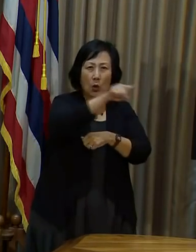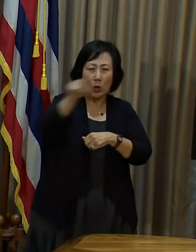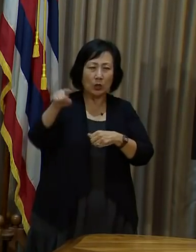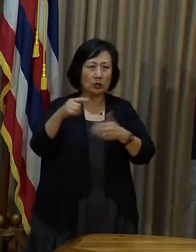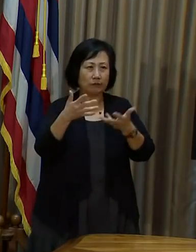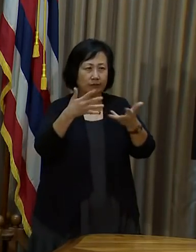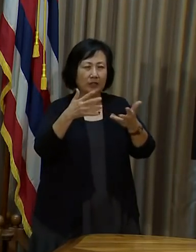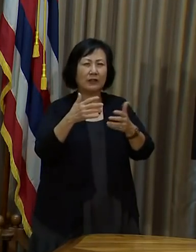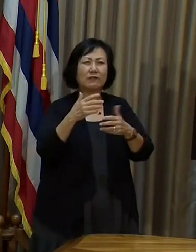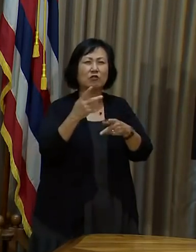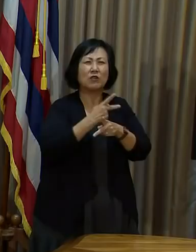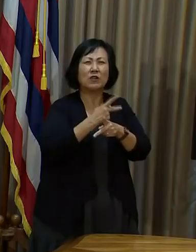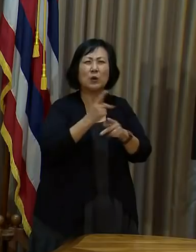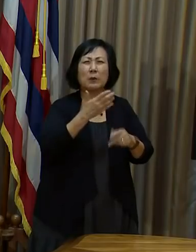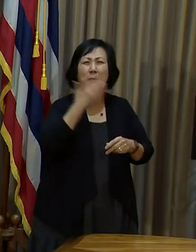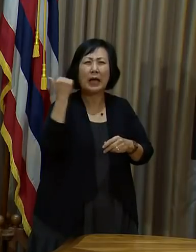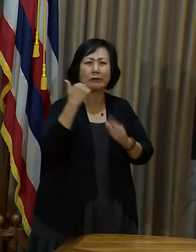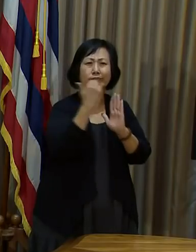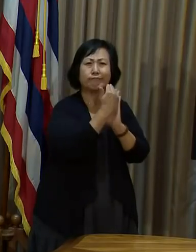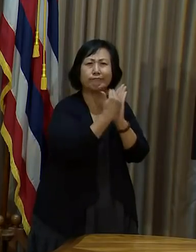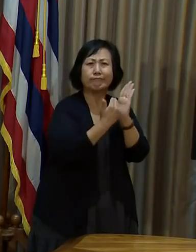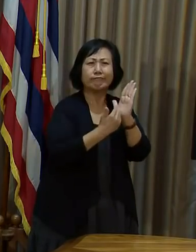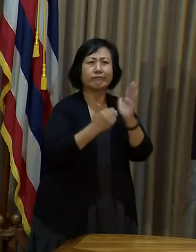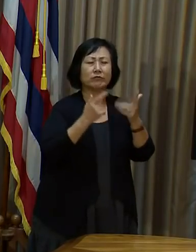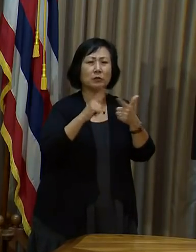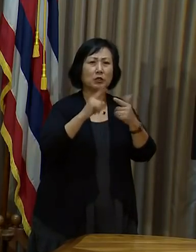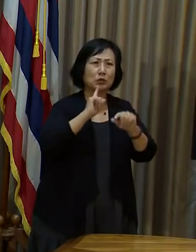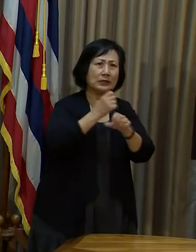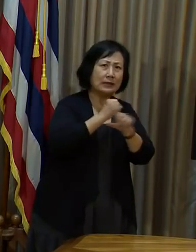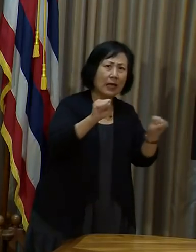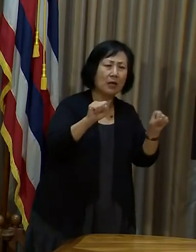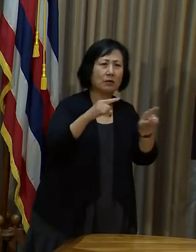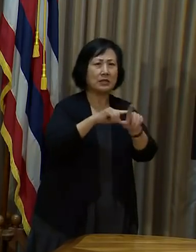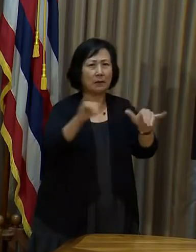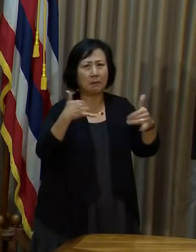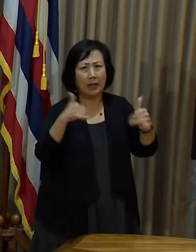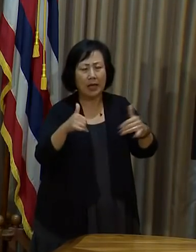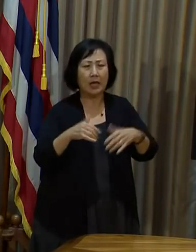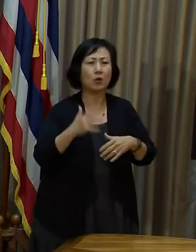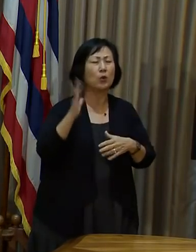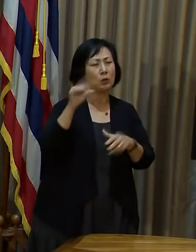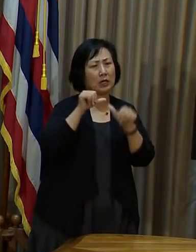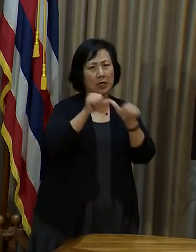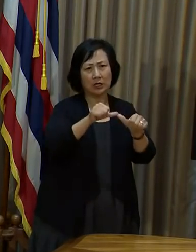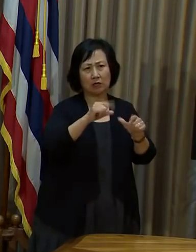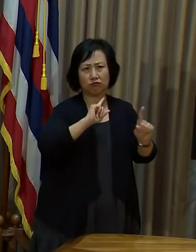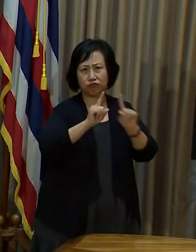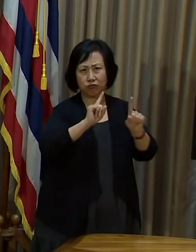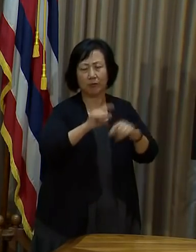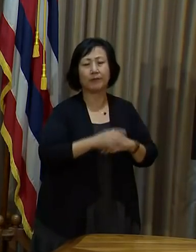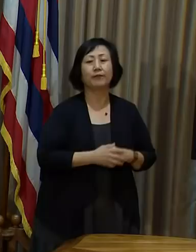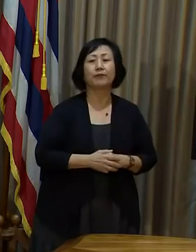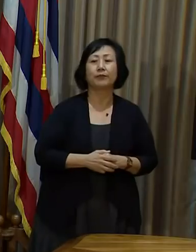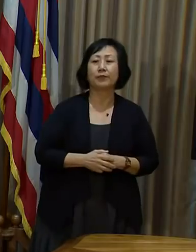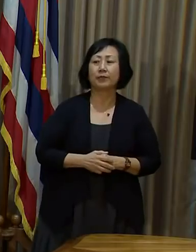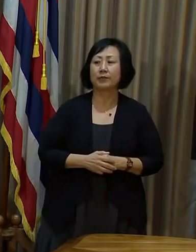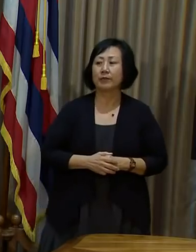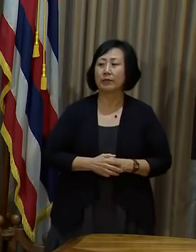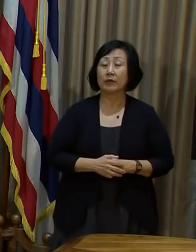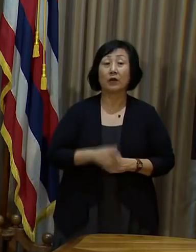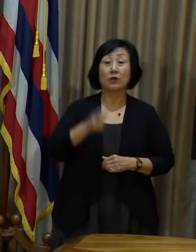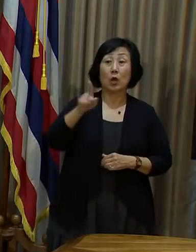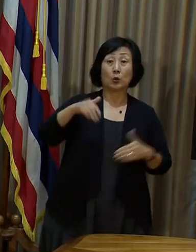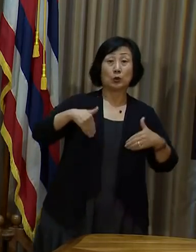mitigation measures, and we'll continue to do that. For those